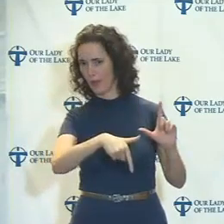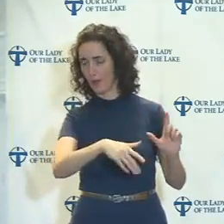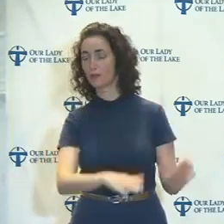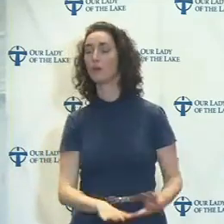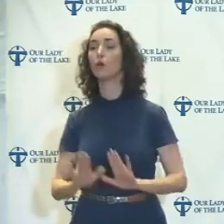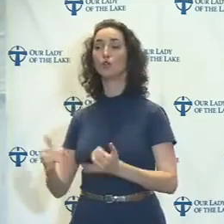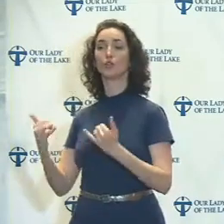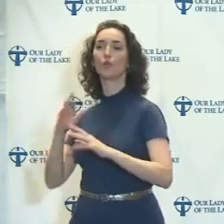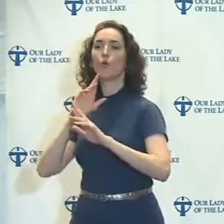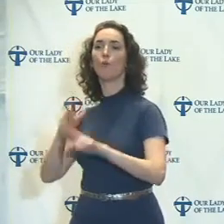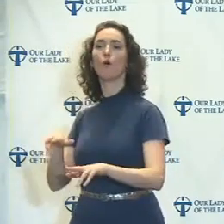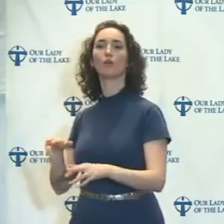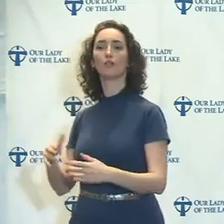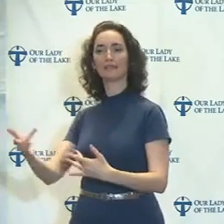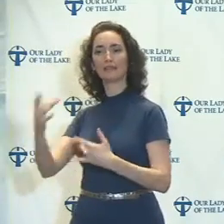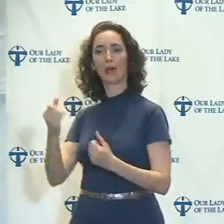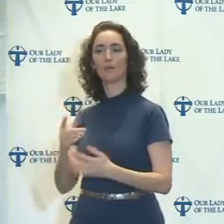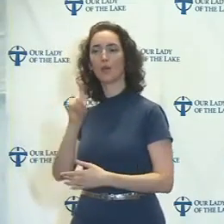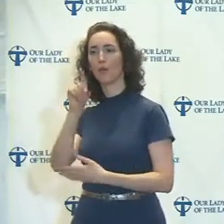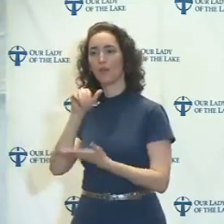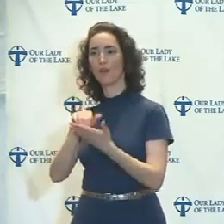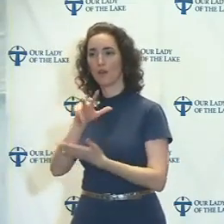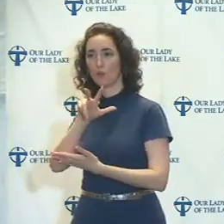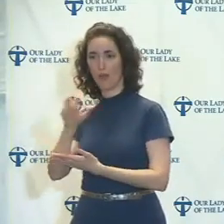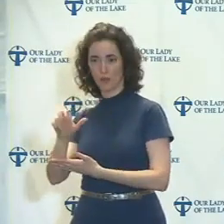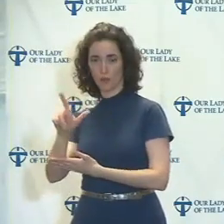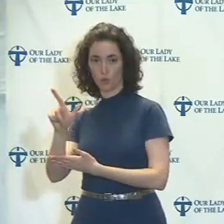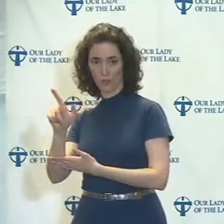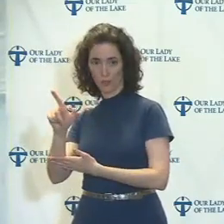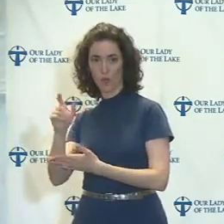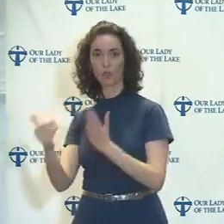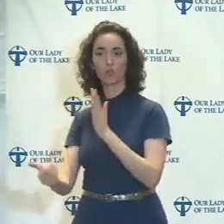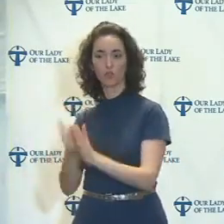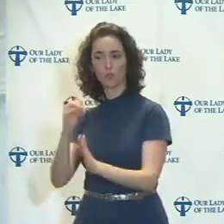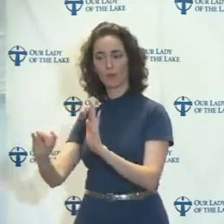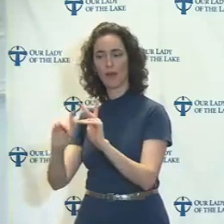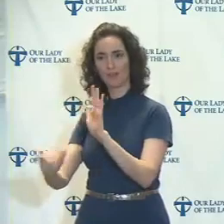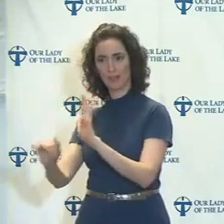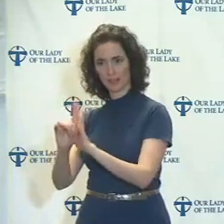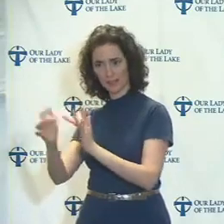report 1,321 new cases on